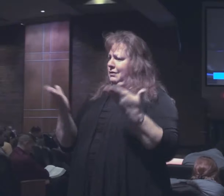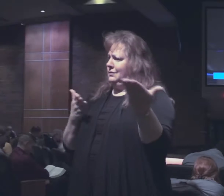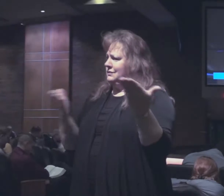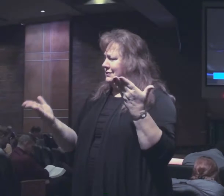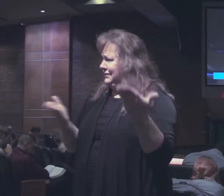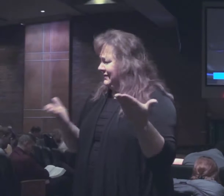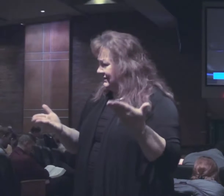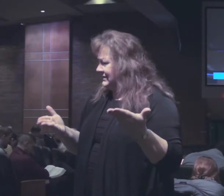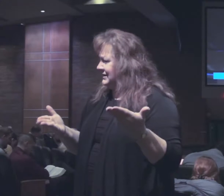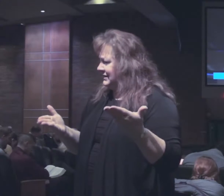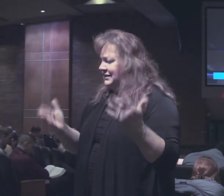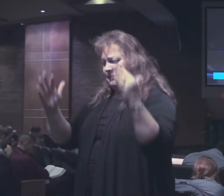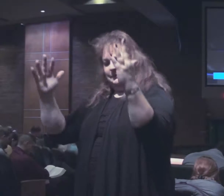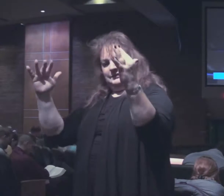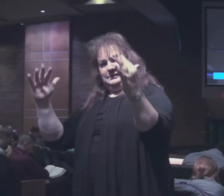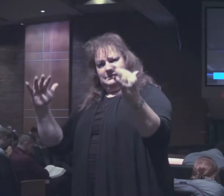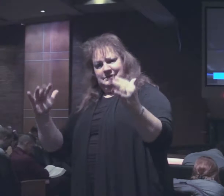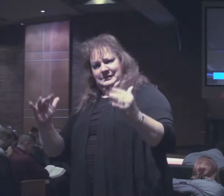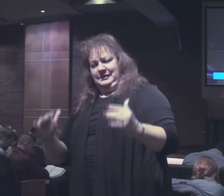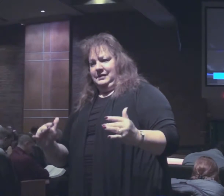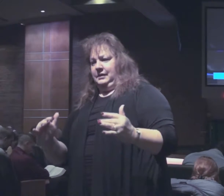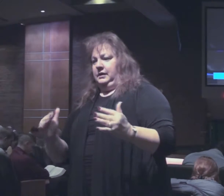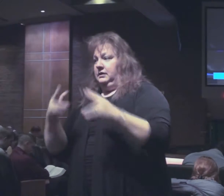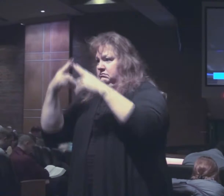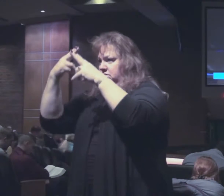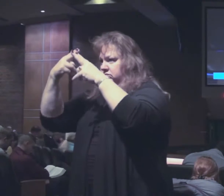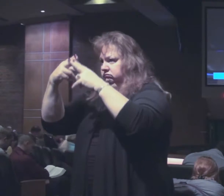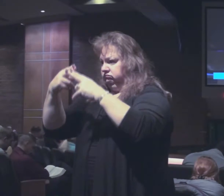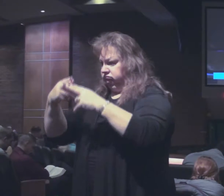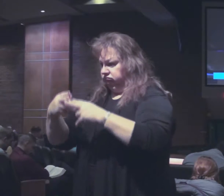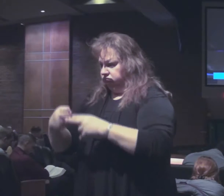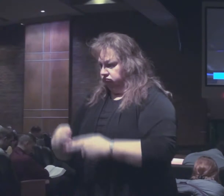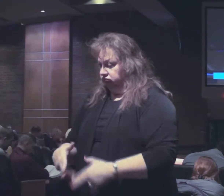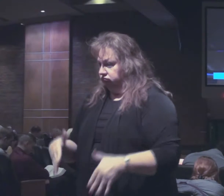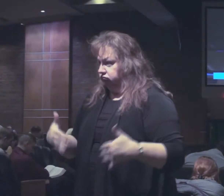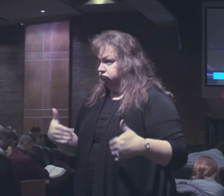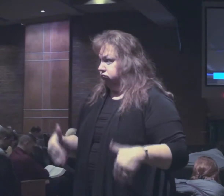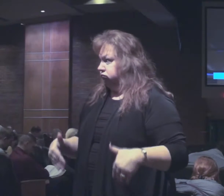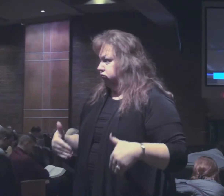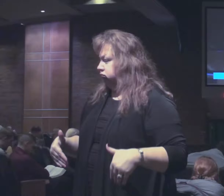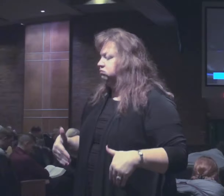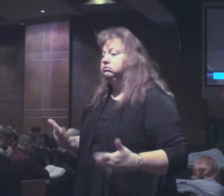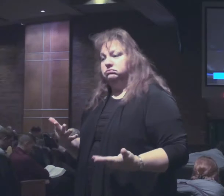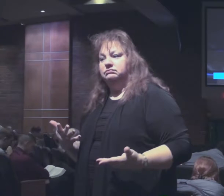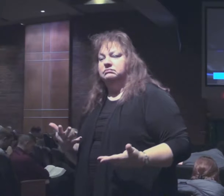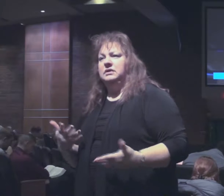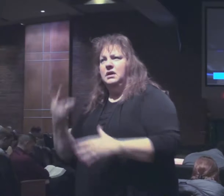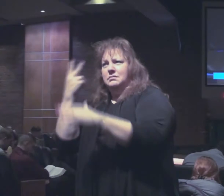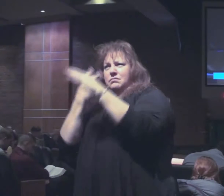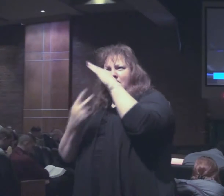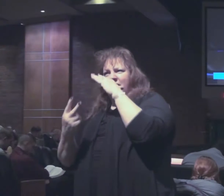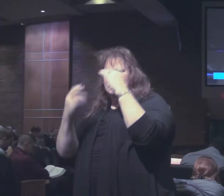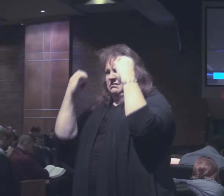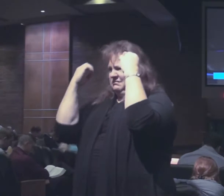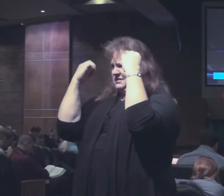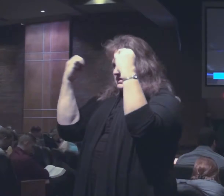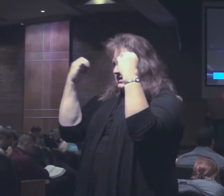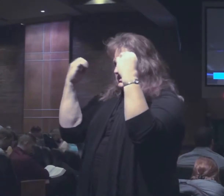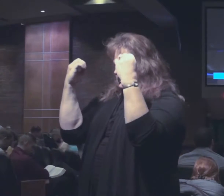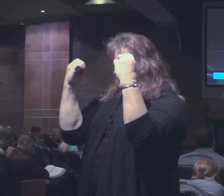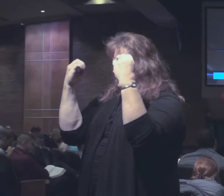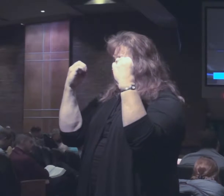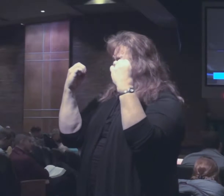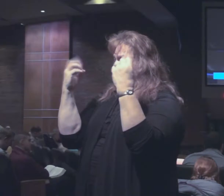and we go down through the names. And their prophesying, their teaching was